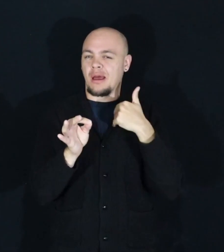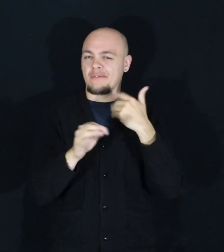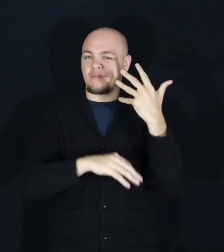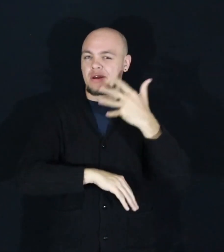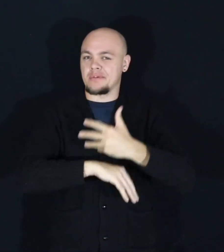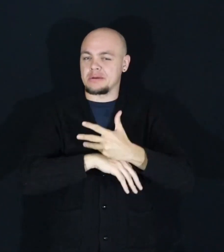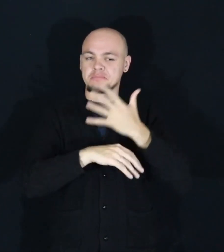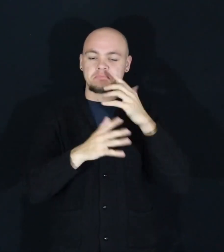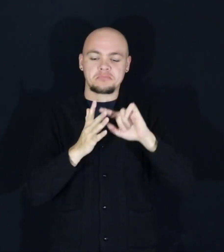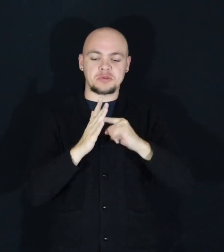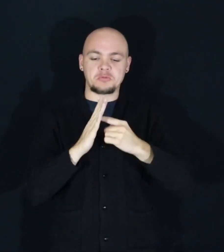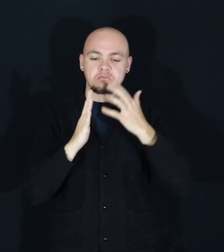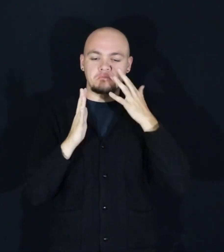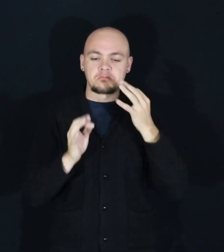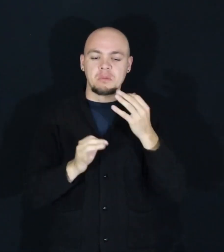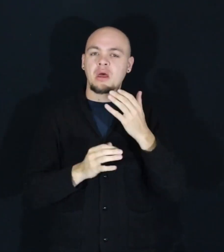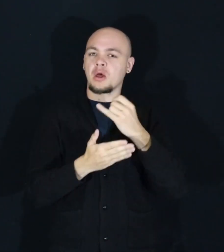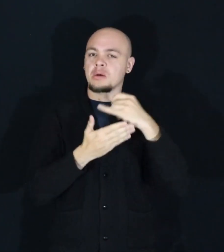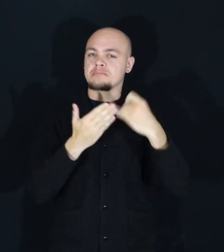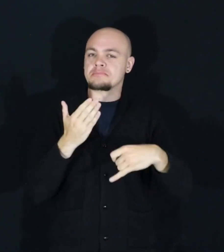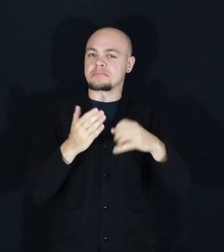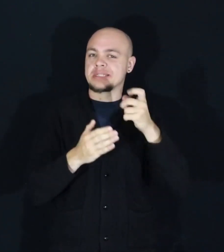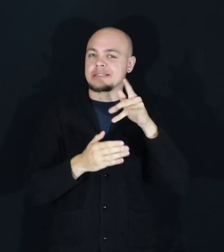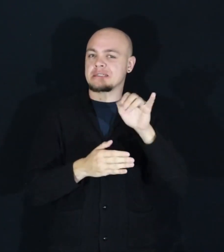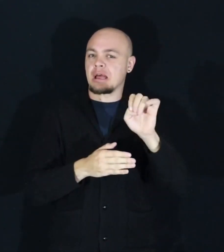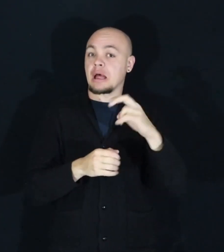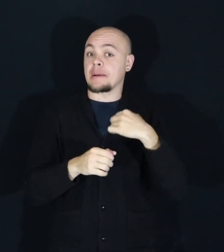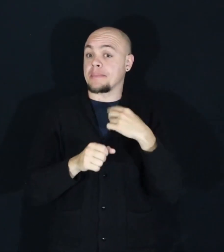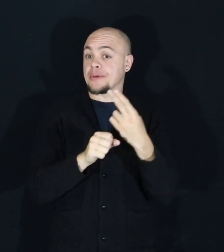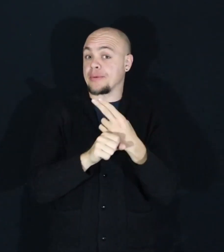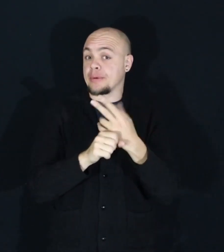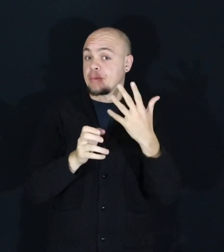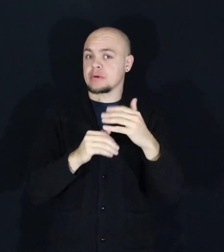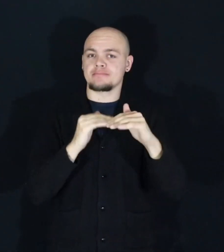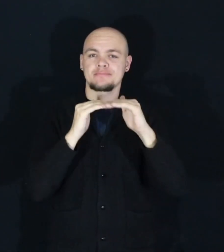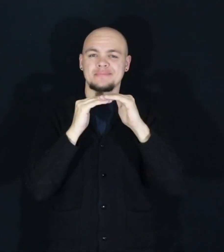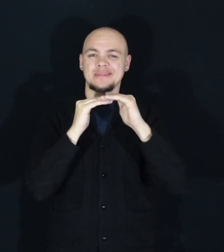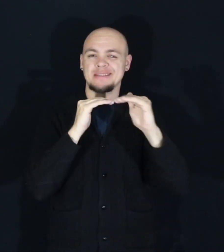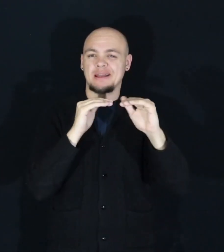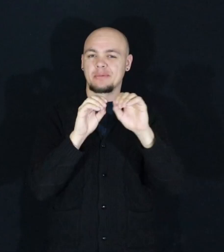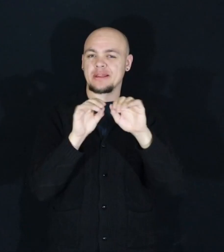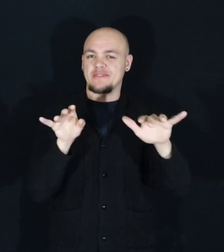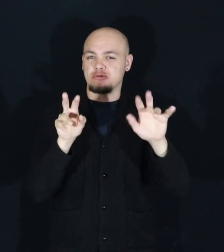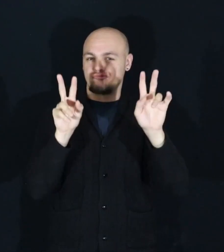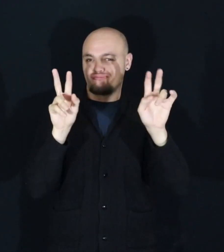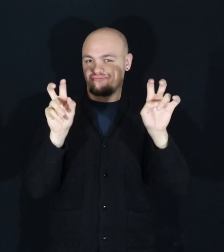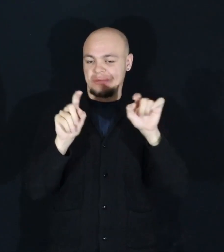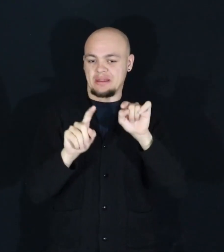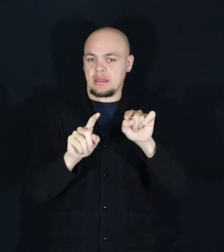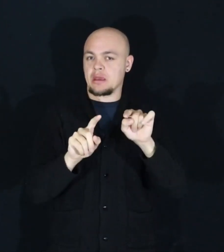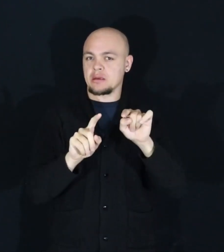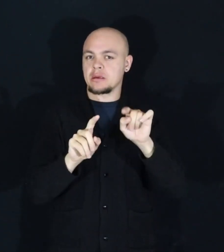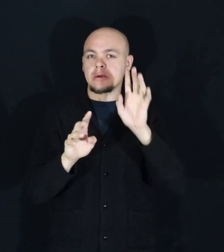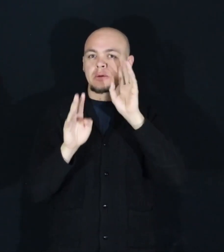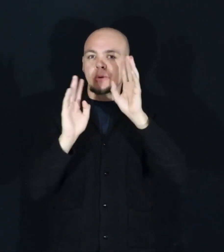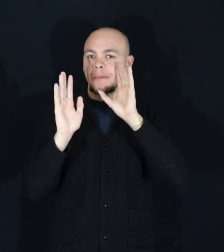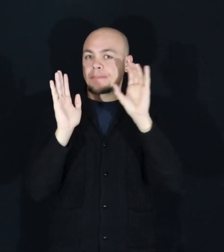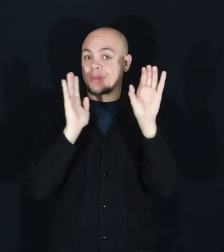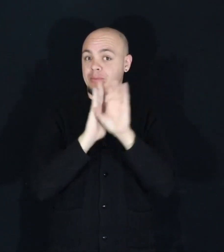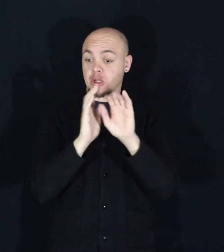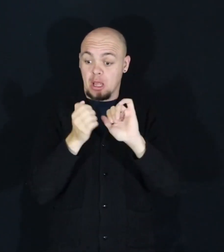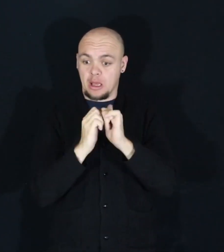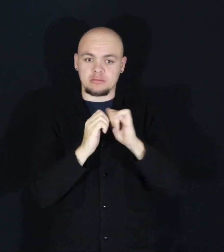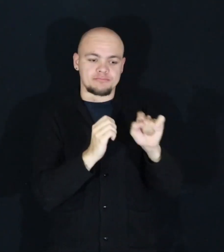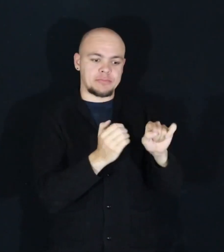by deciding on an art style. And for that, I'll be using Stable Diffusion. You may have heard of it. It creates images from text,